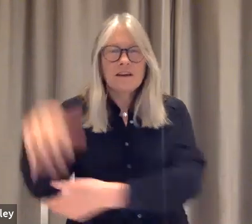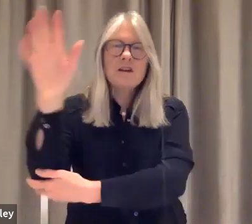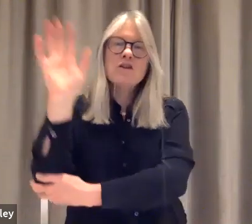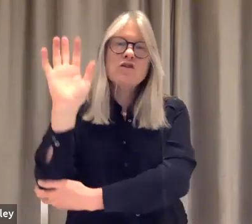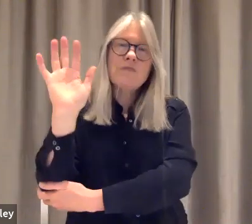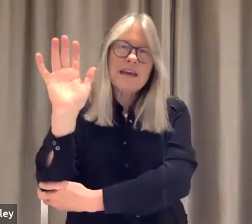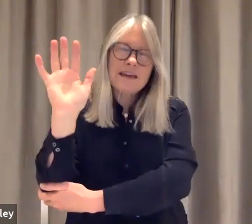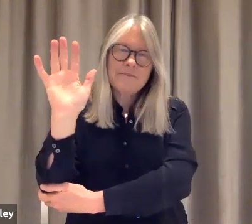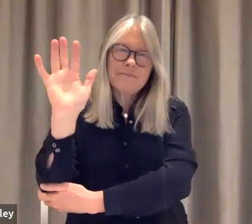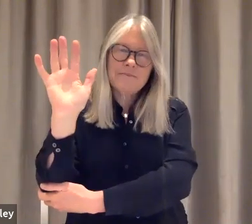tree.